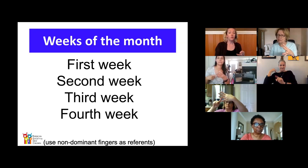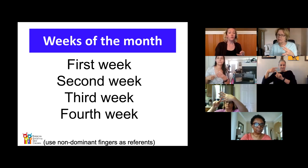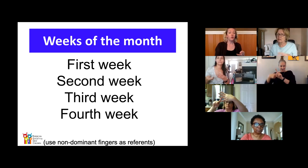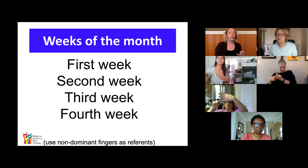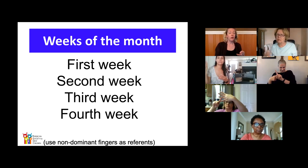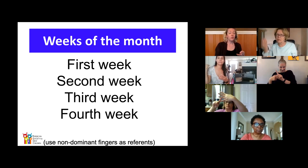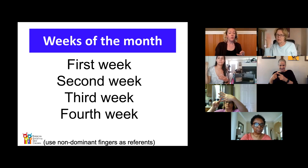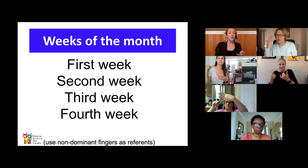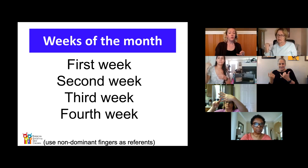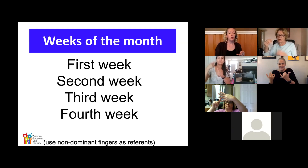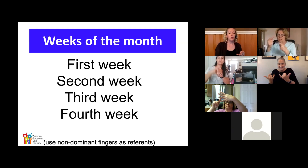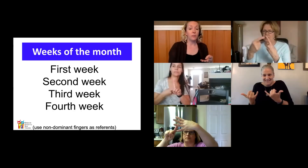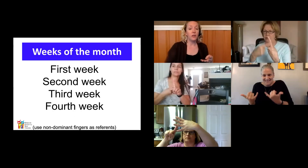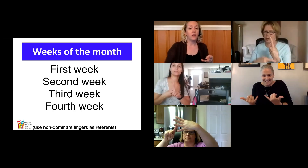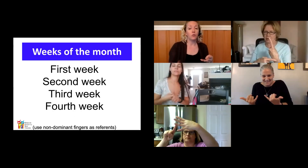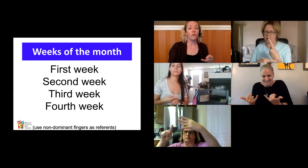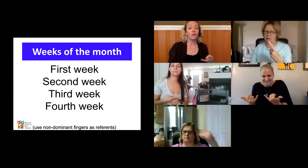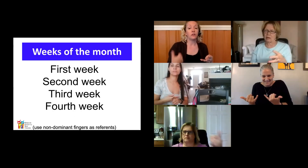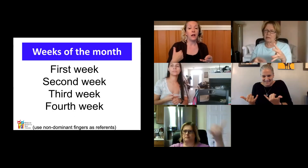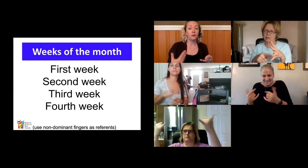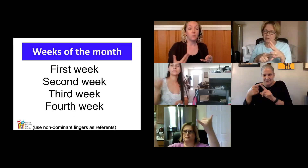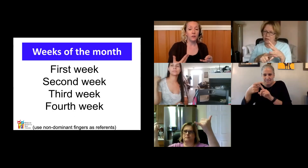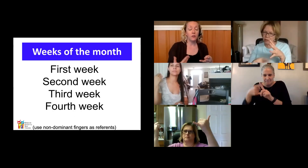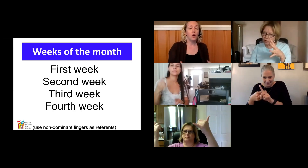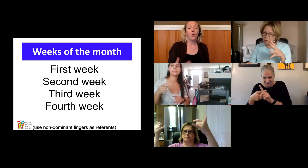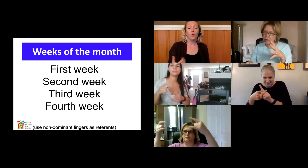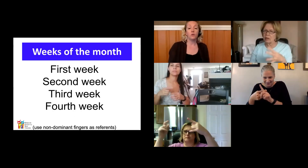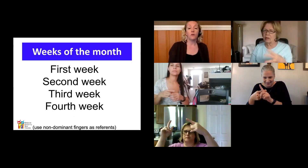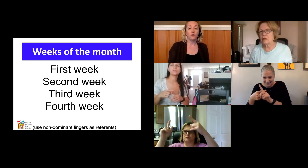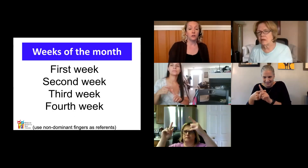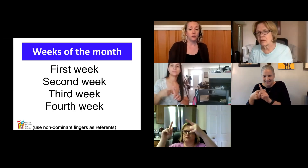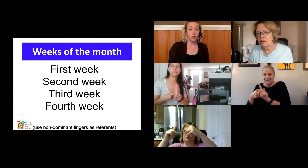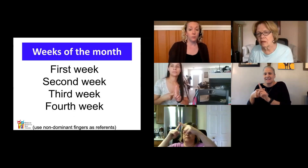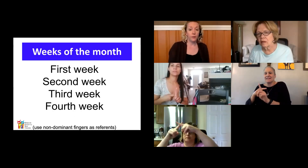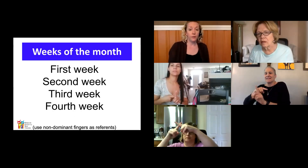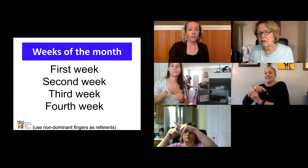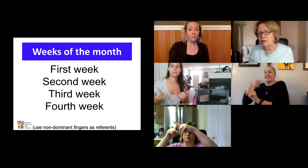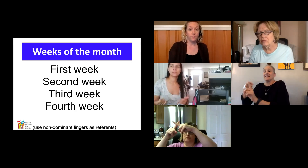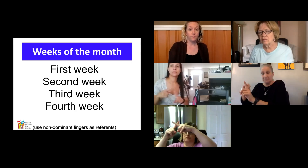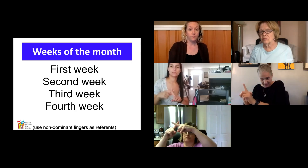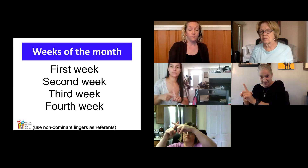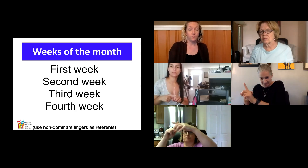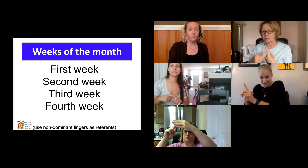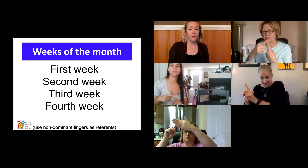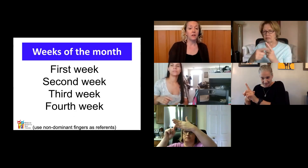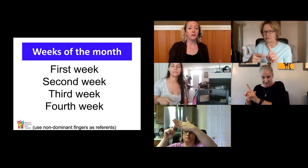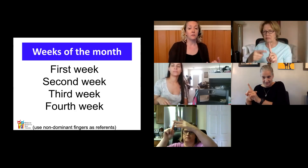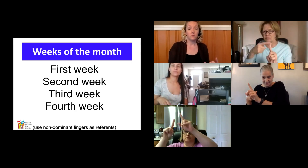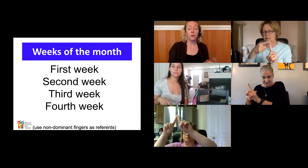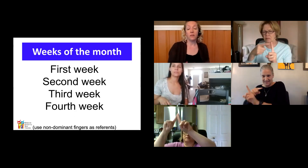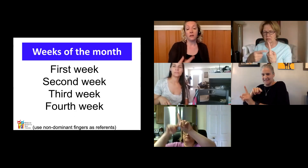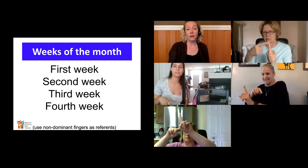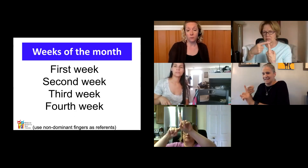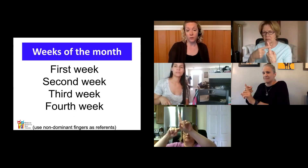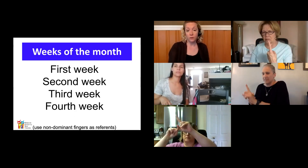last month, you can do the same thing. You reference last month, or you reference the current month, and then next